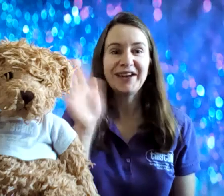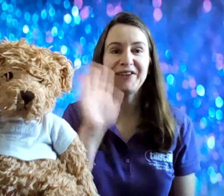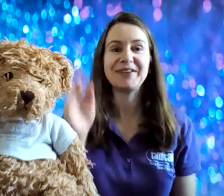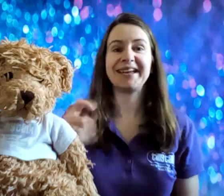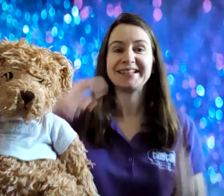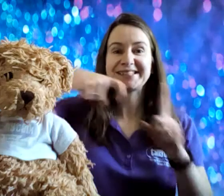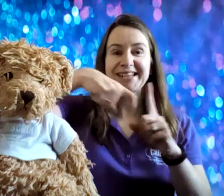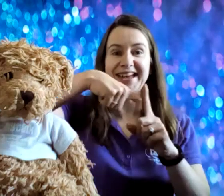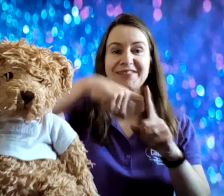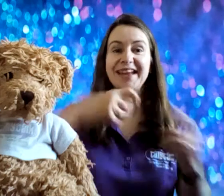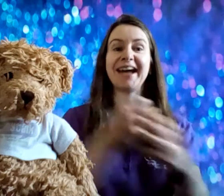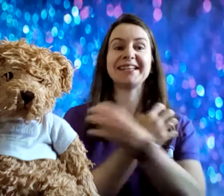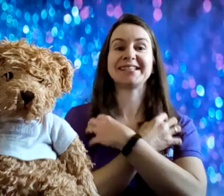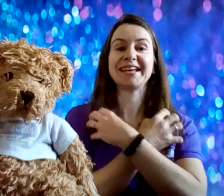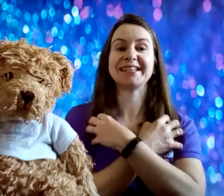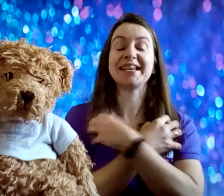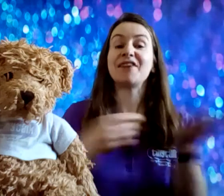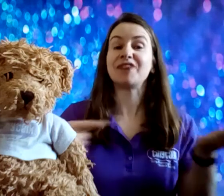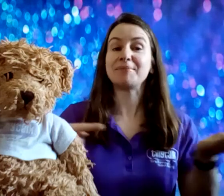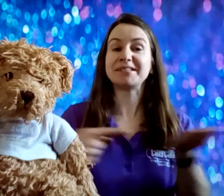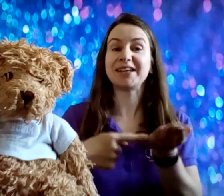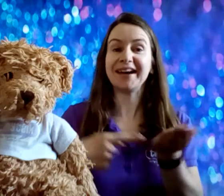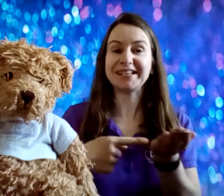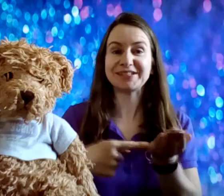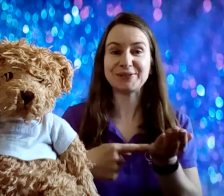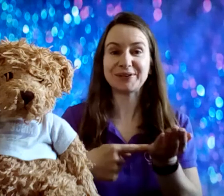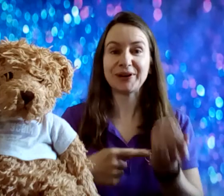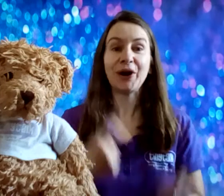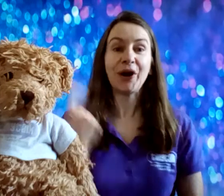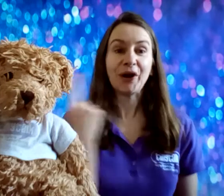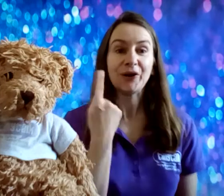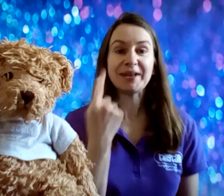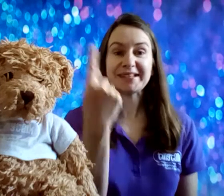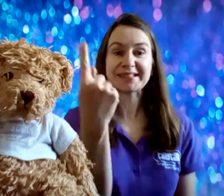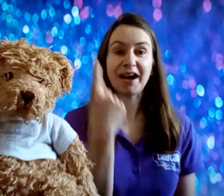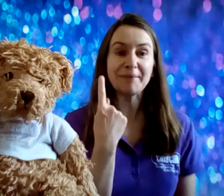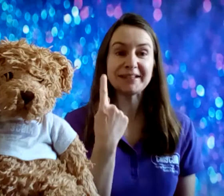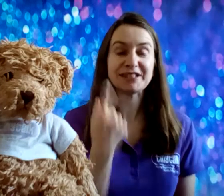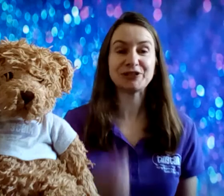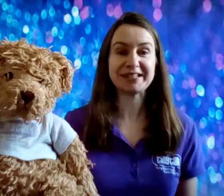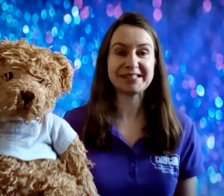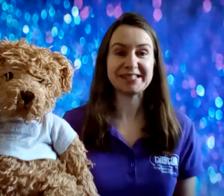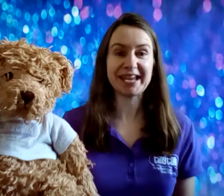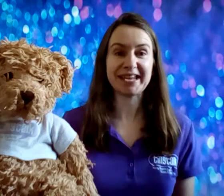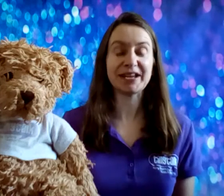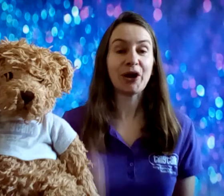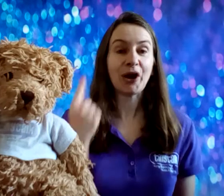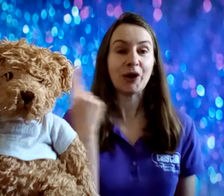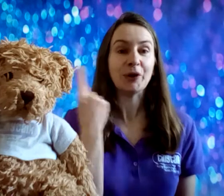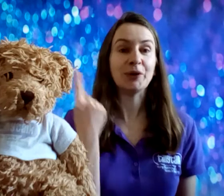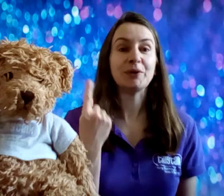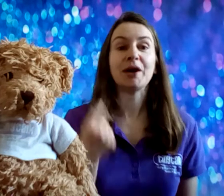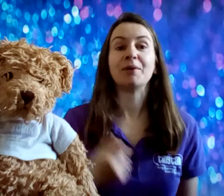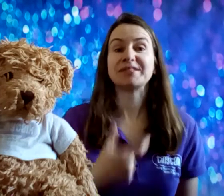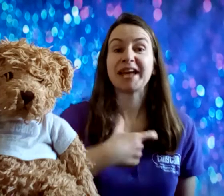Hello, it's Catherine and Teddy from Tiny Talk. Who is coming to join us today? Who wants to